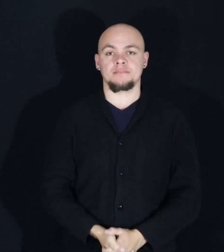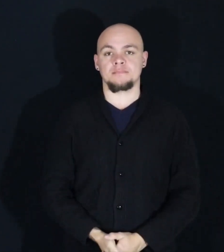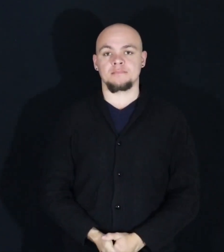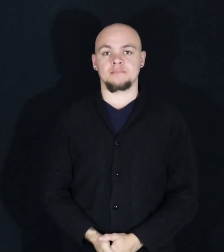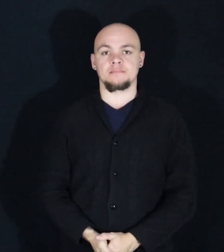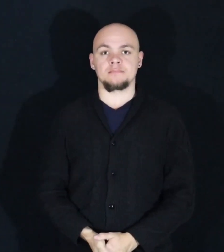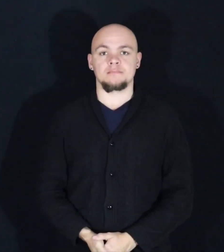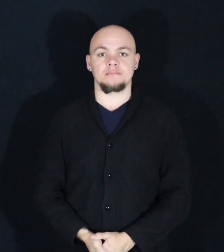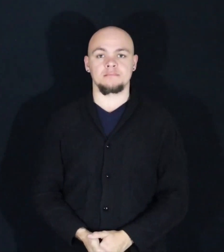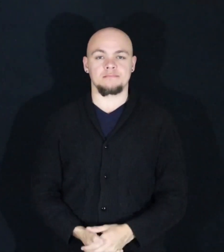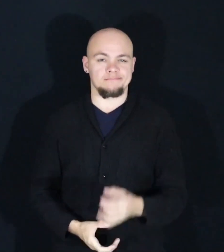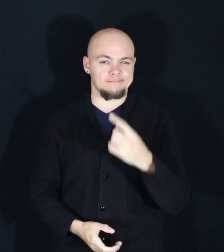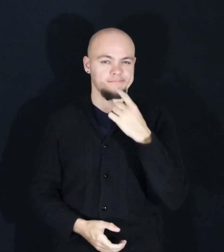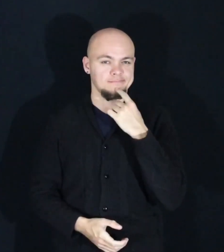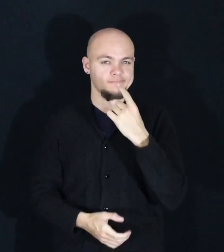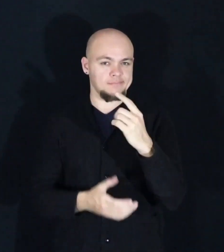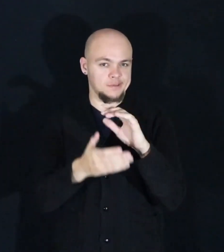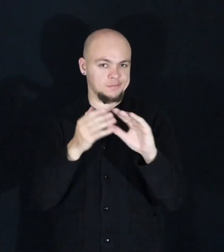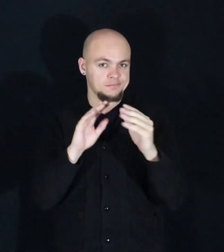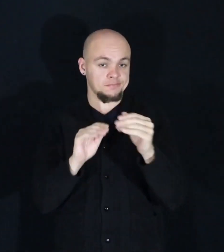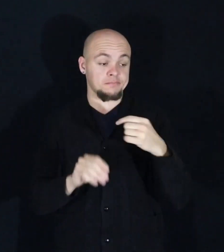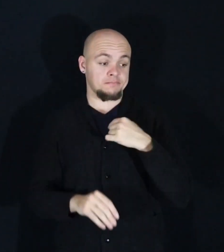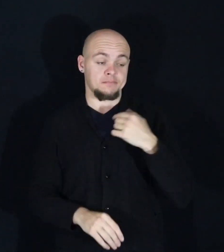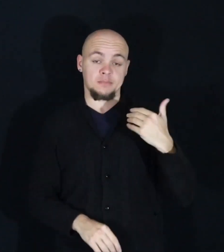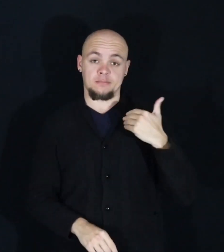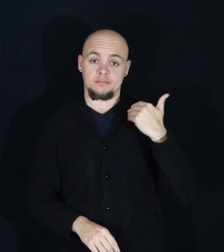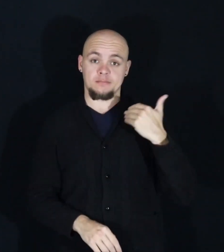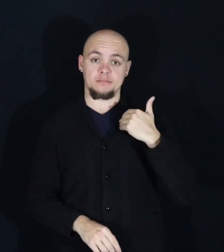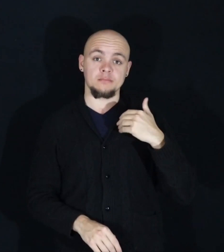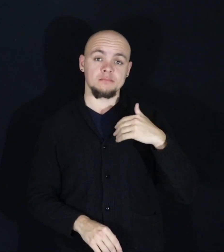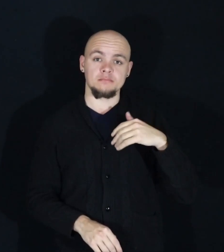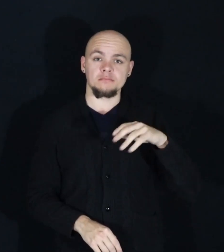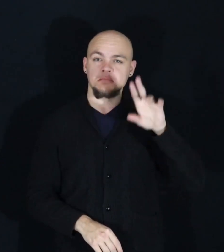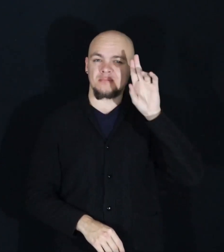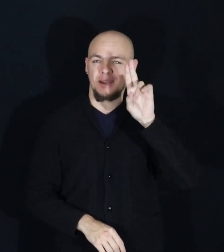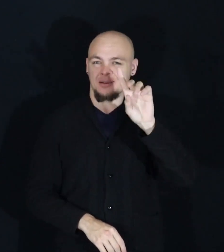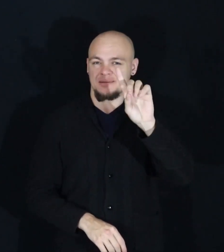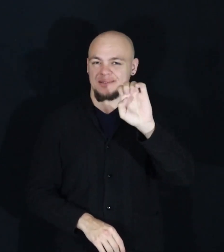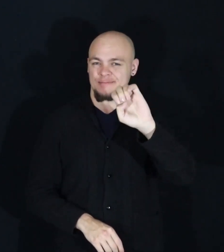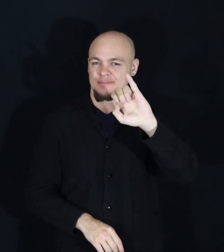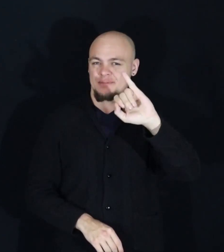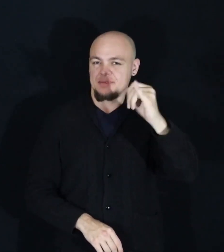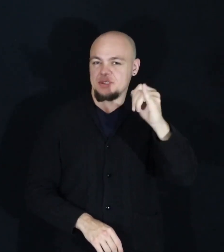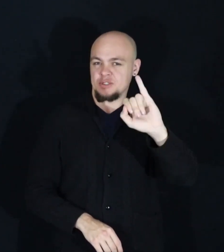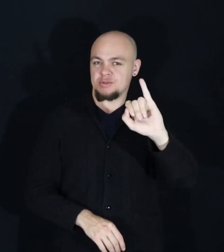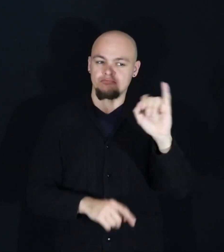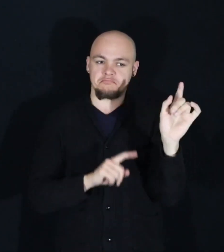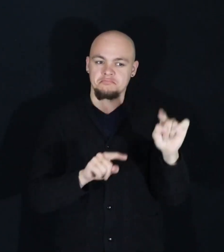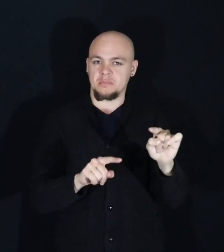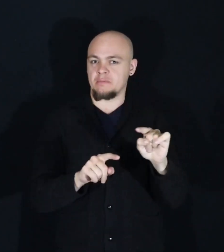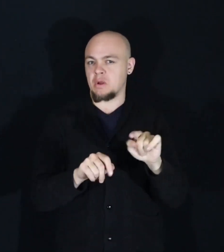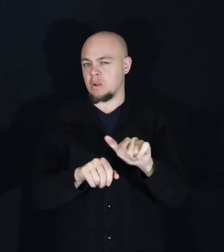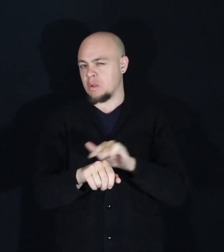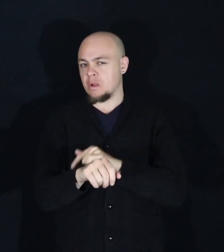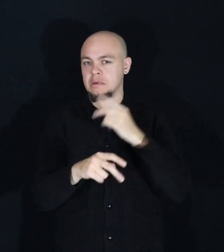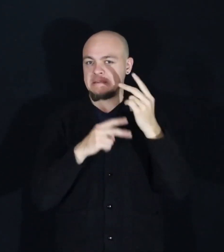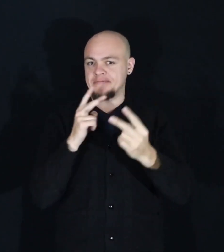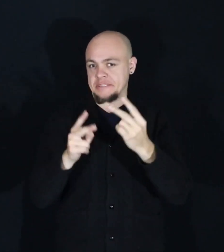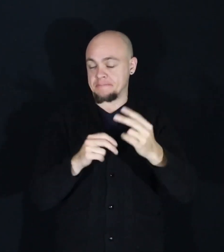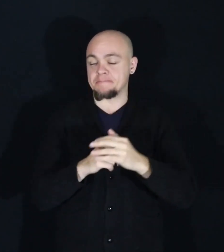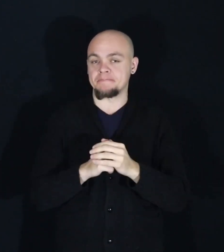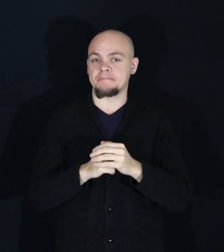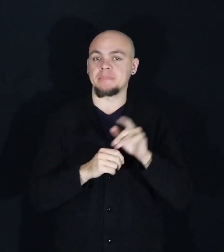tell you a story. When I was younger, my Uncle Deji came over for an extended visit. Every night he told me a